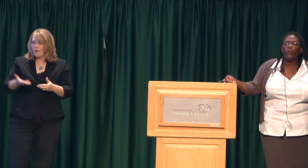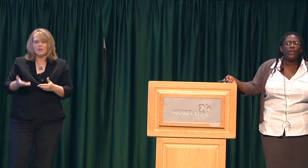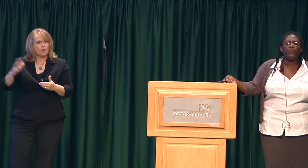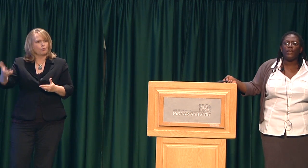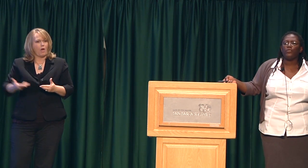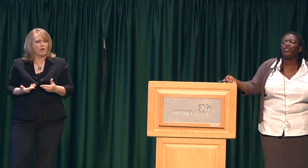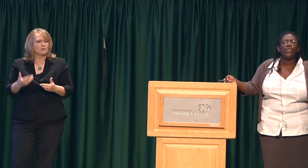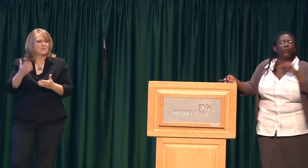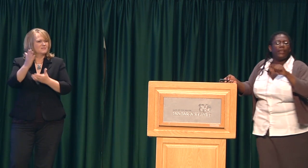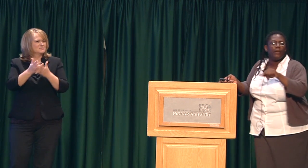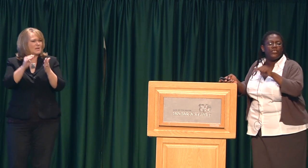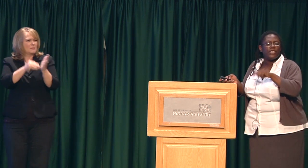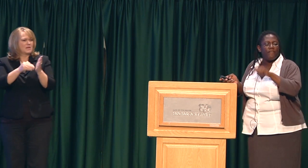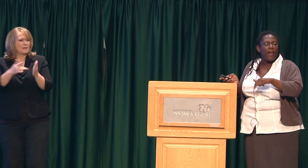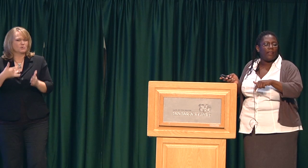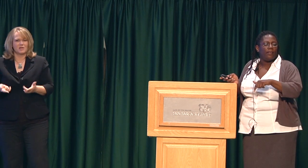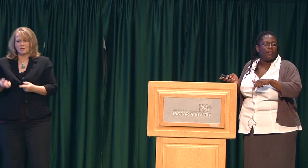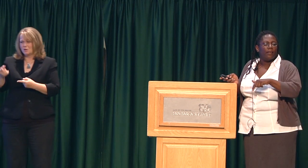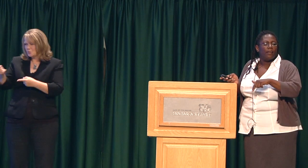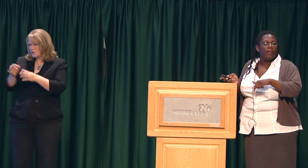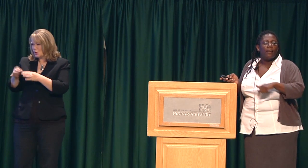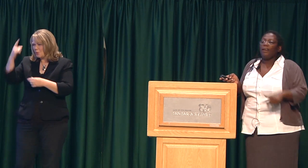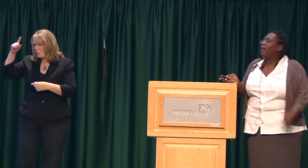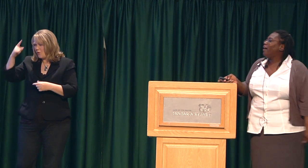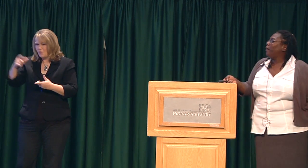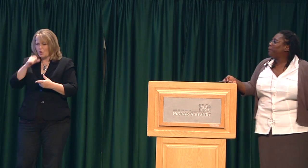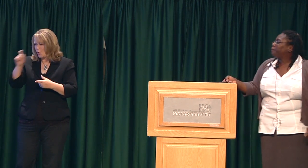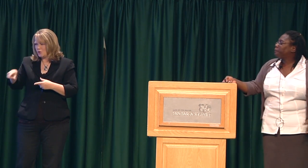you here? We don't need you. She can read this just fine.